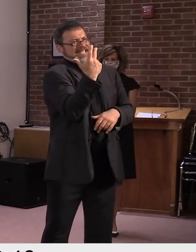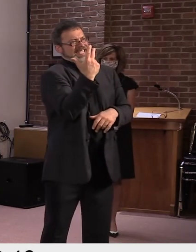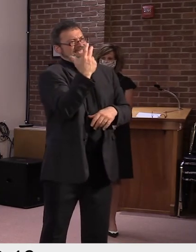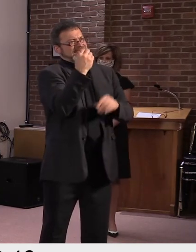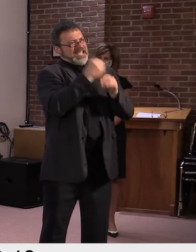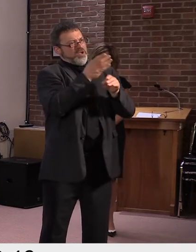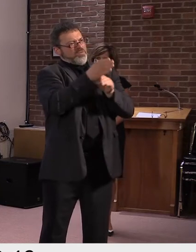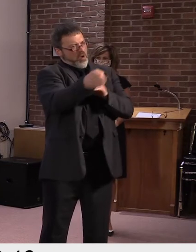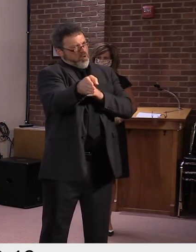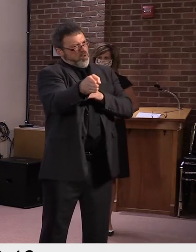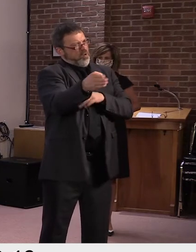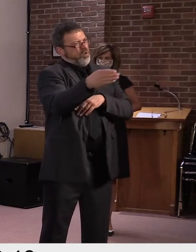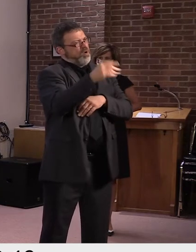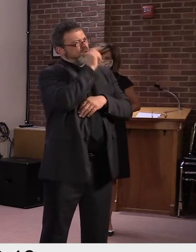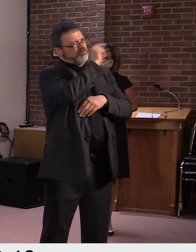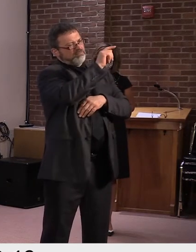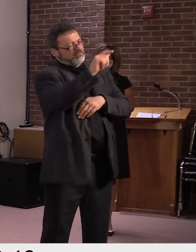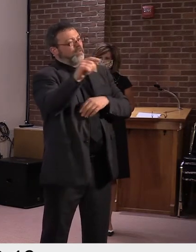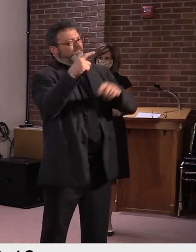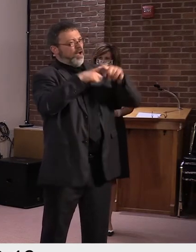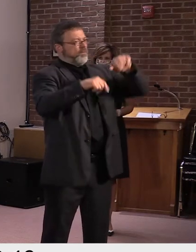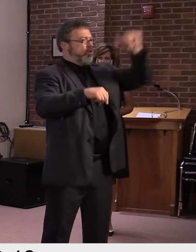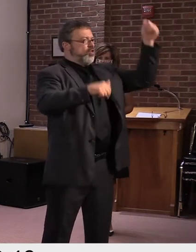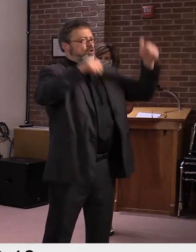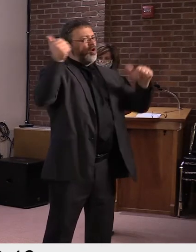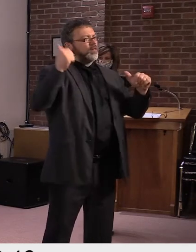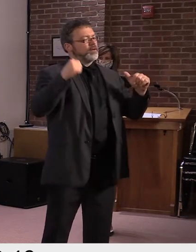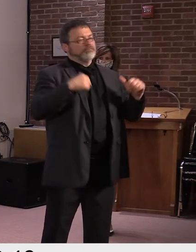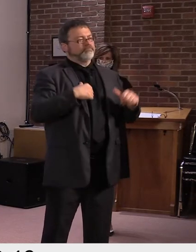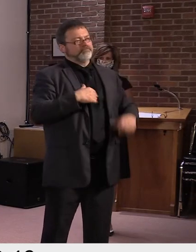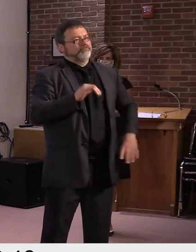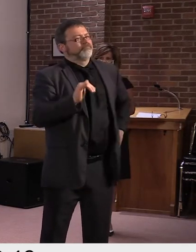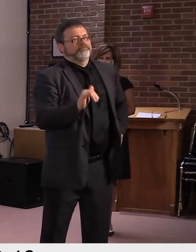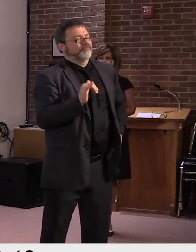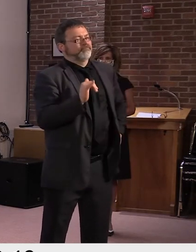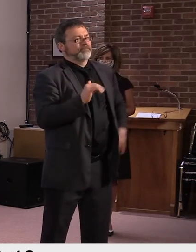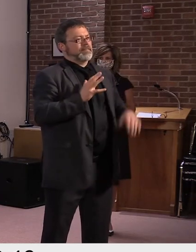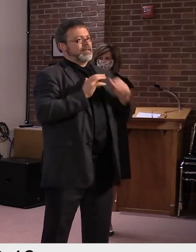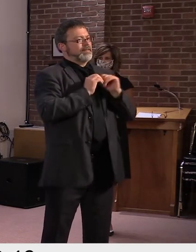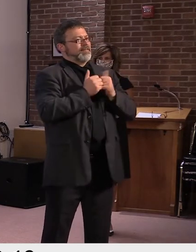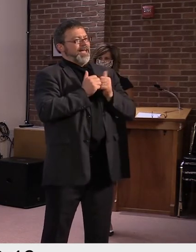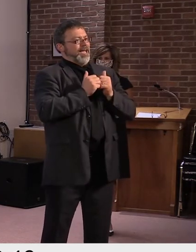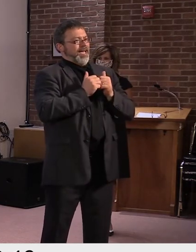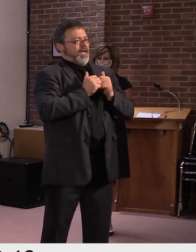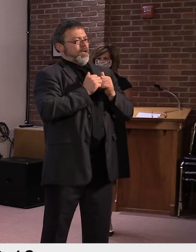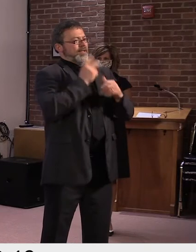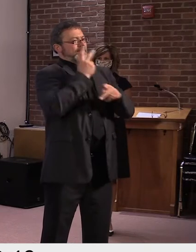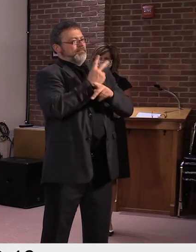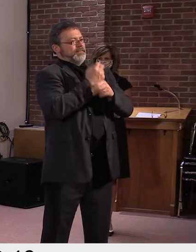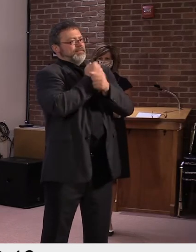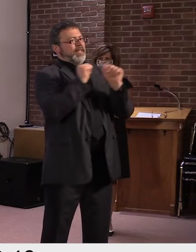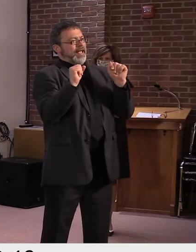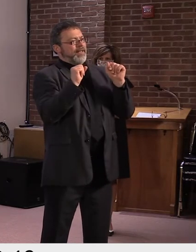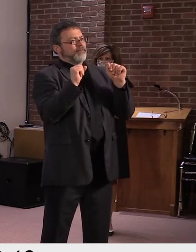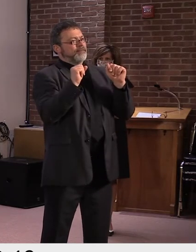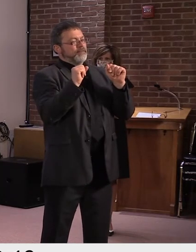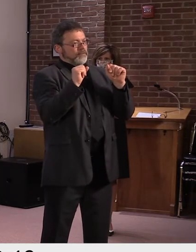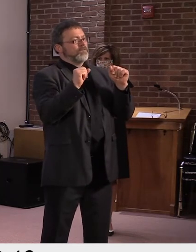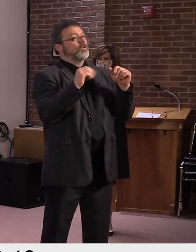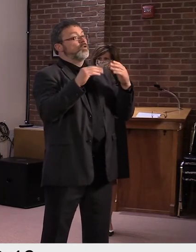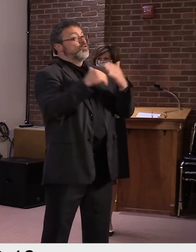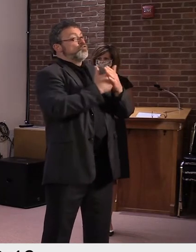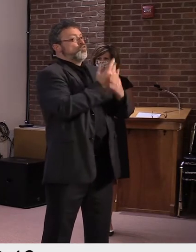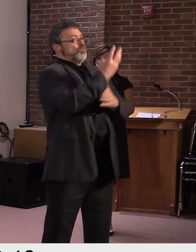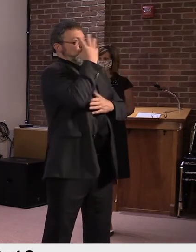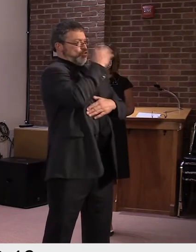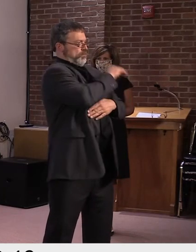a quarantine procedure that concentrates quarantining at one or two facilities in the state.